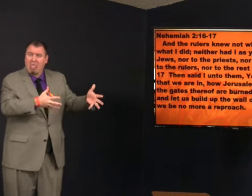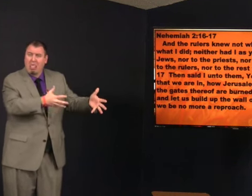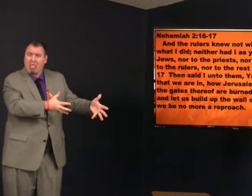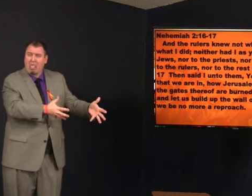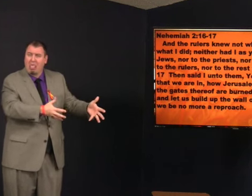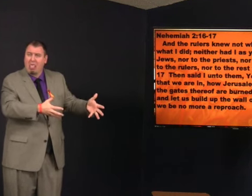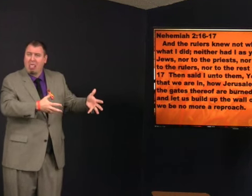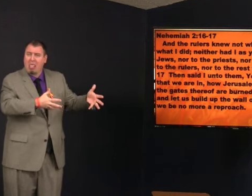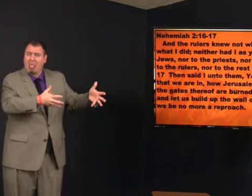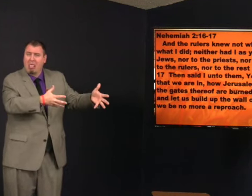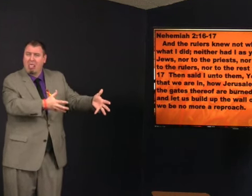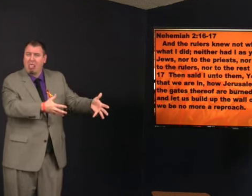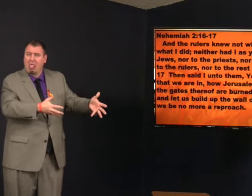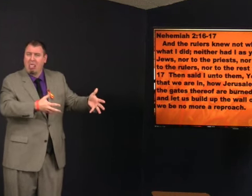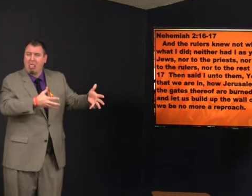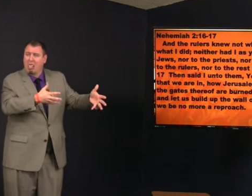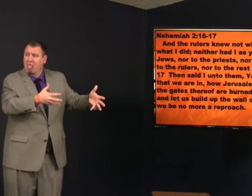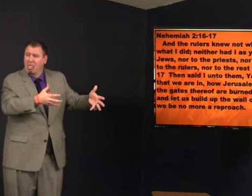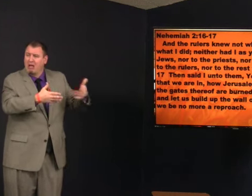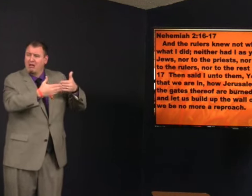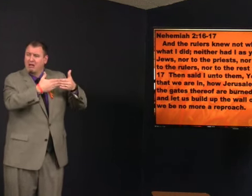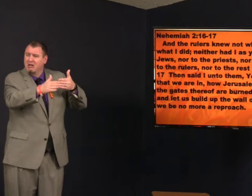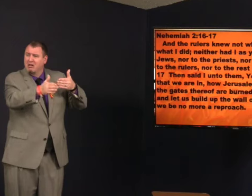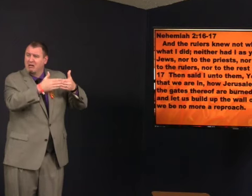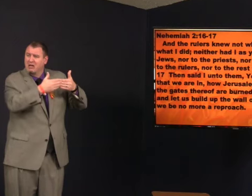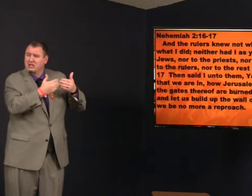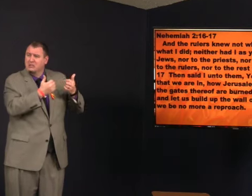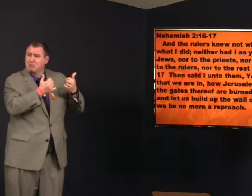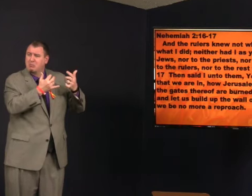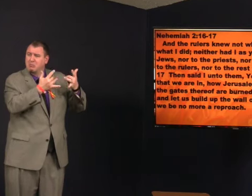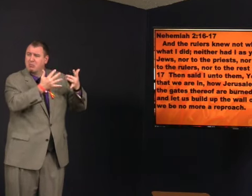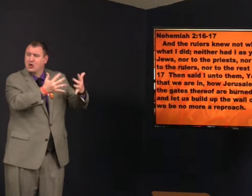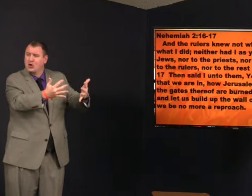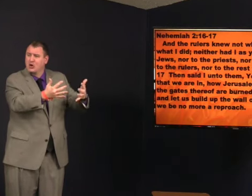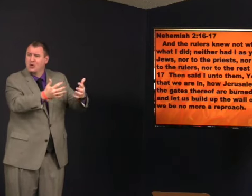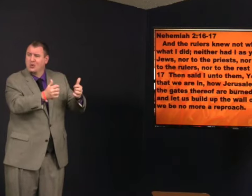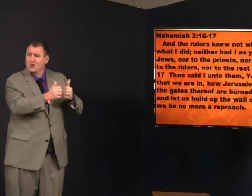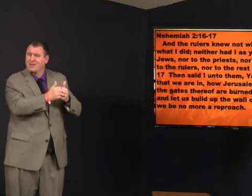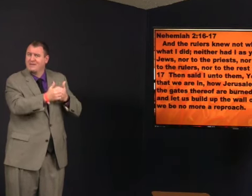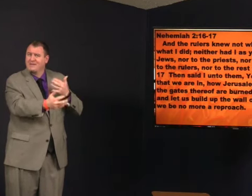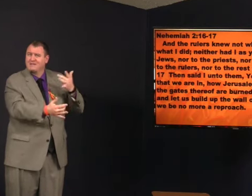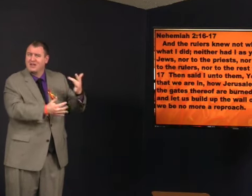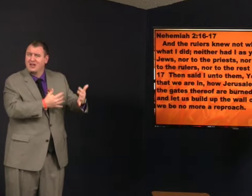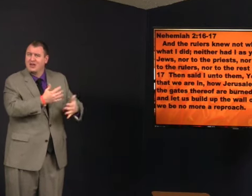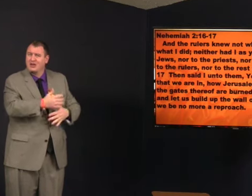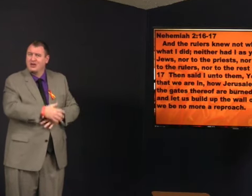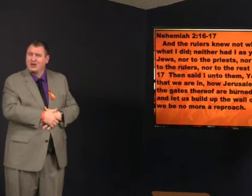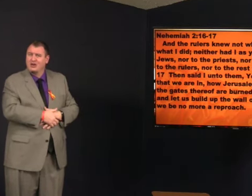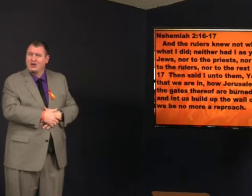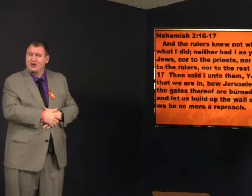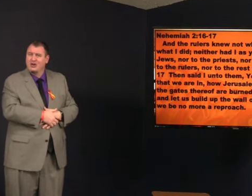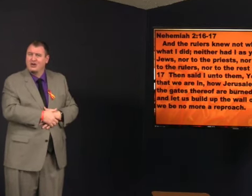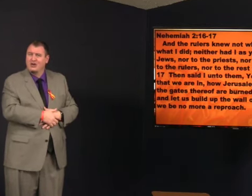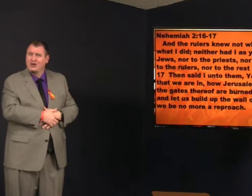place. Jerusalem lies waste, and the gates have been burned with fire.